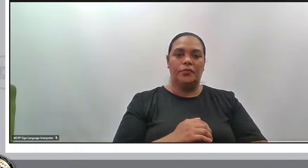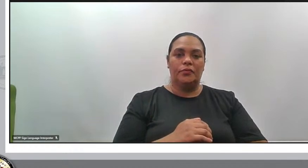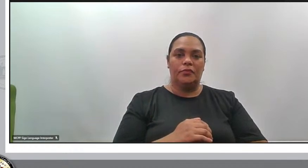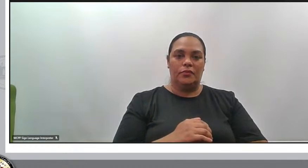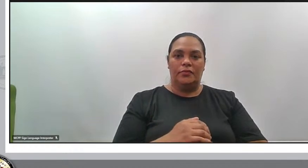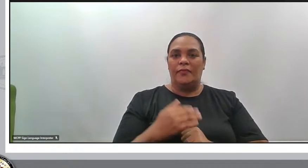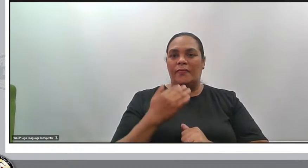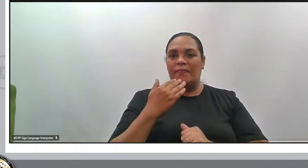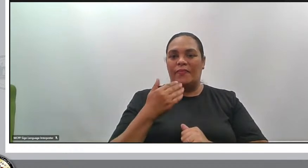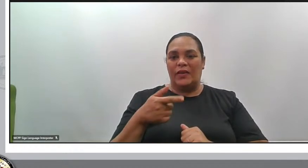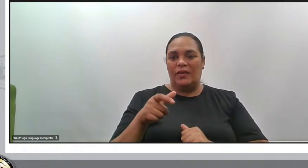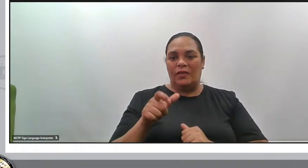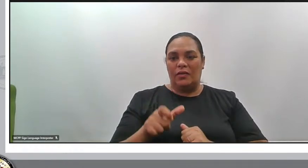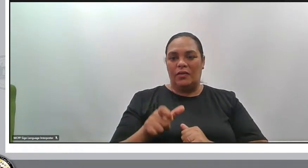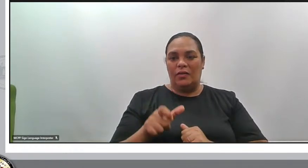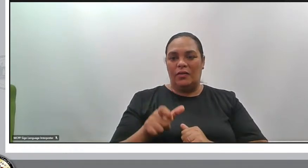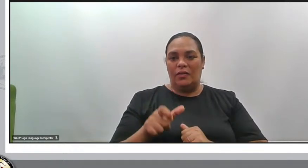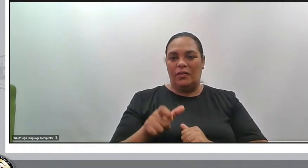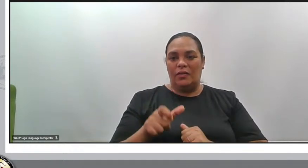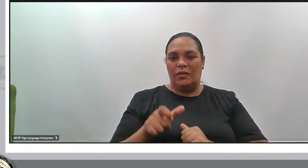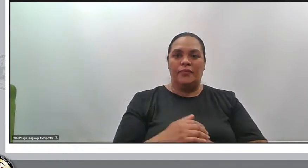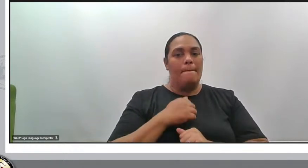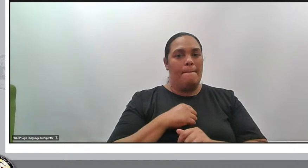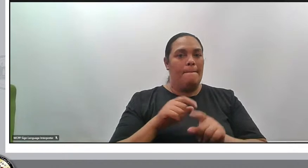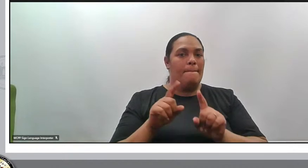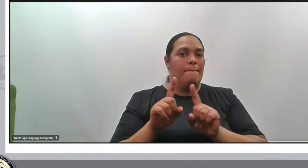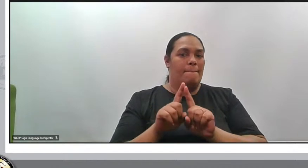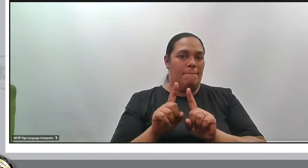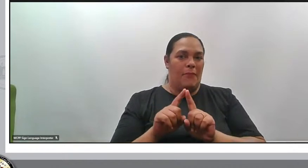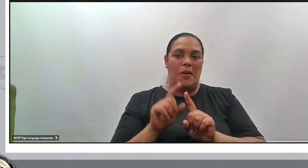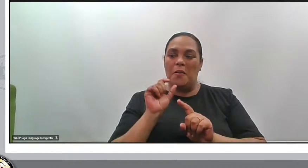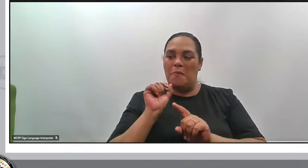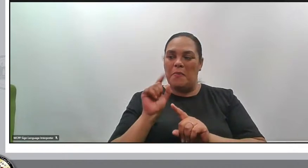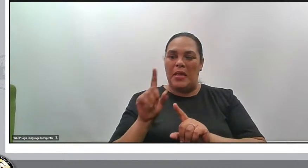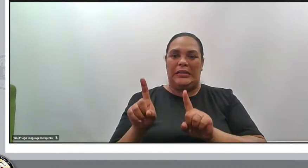Thanks, Chair. Mine is also on the very same